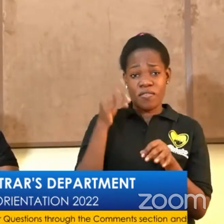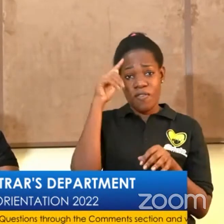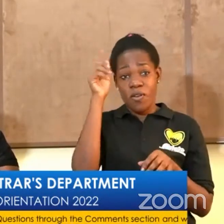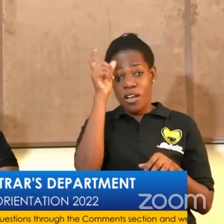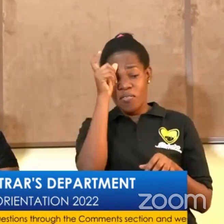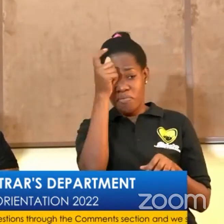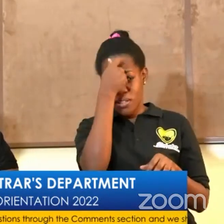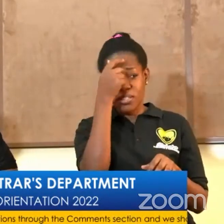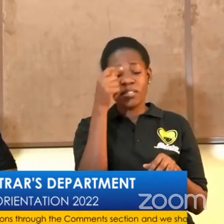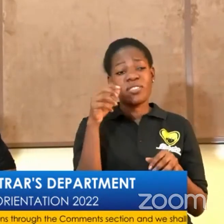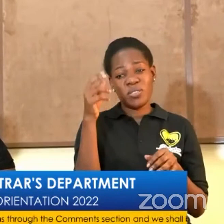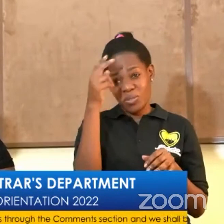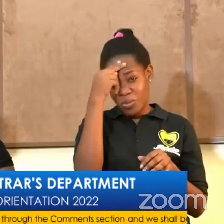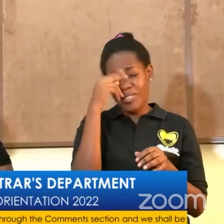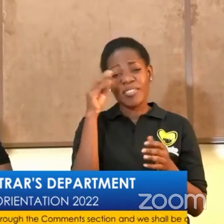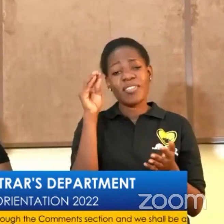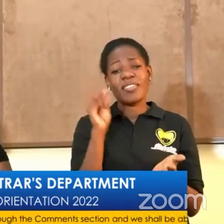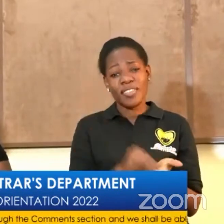students as well?